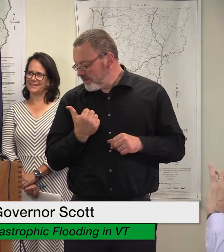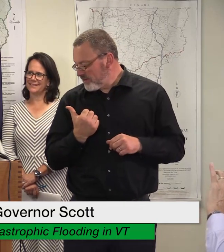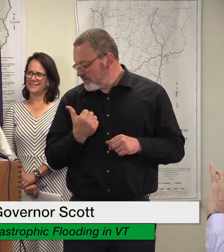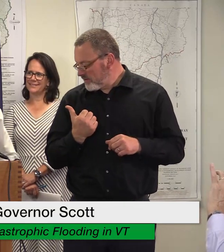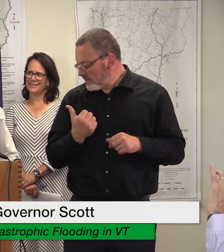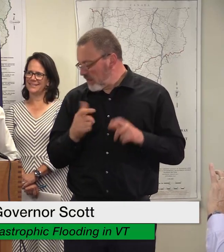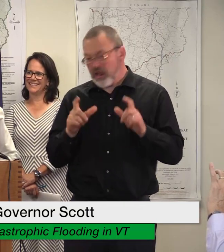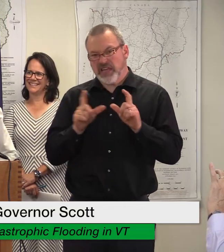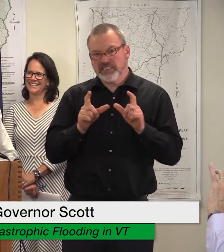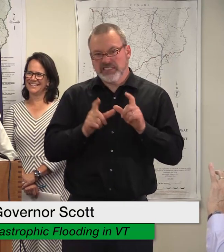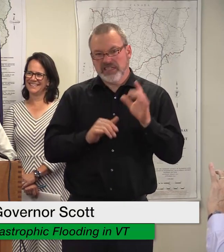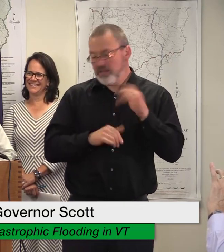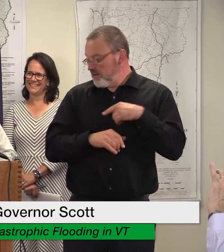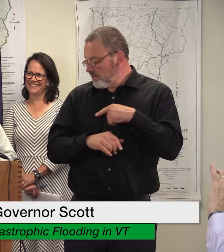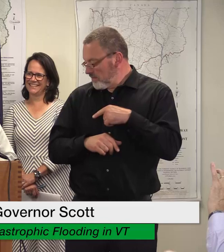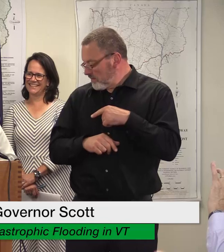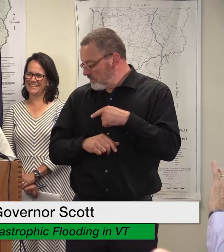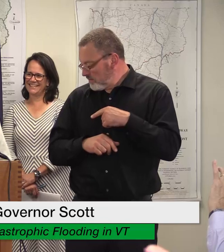Fingernails?